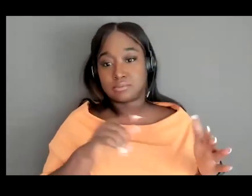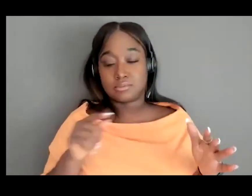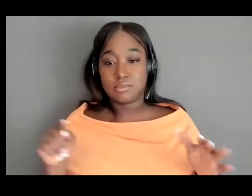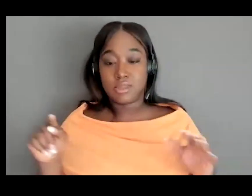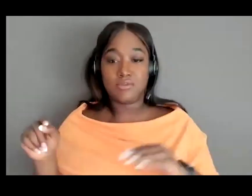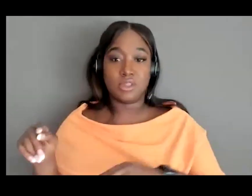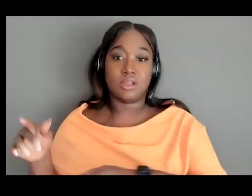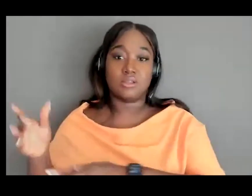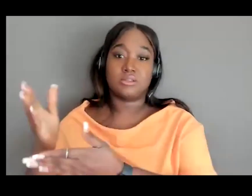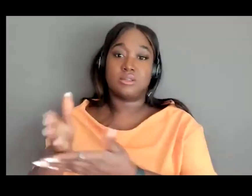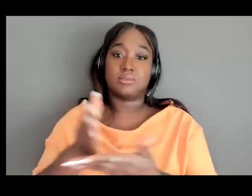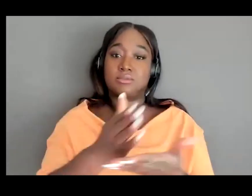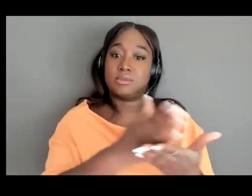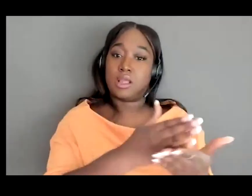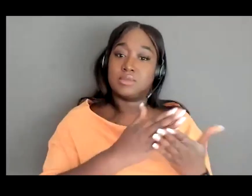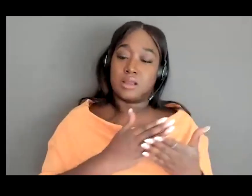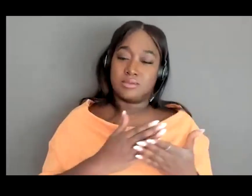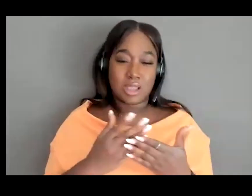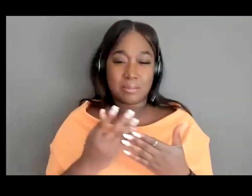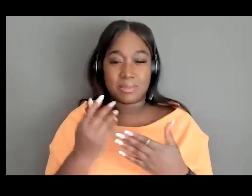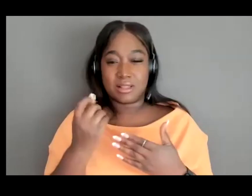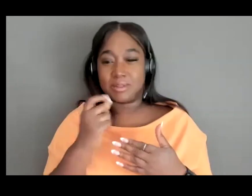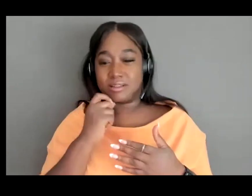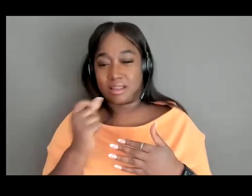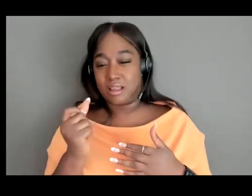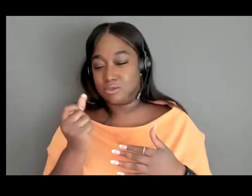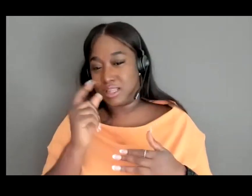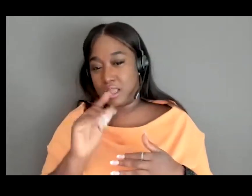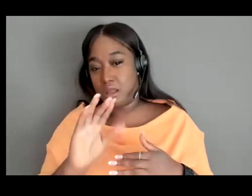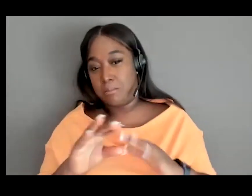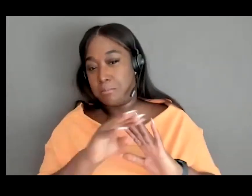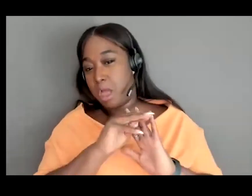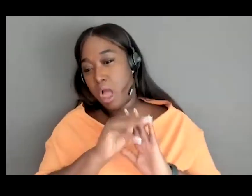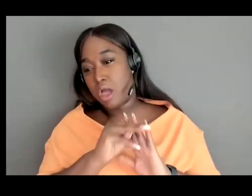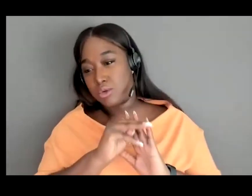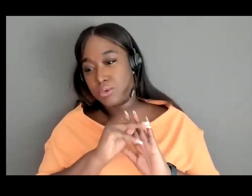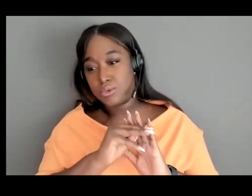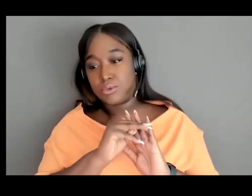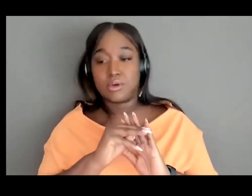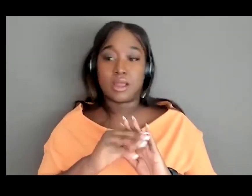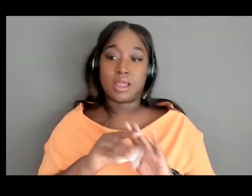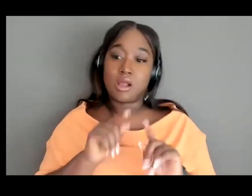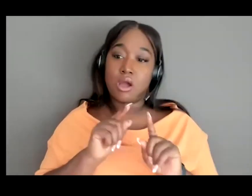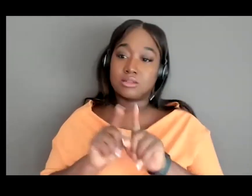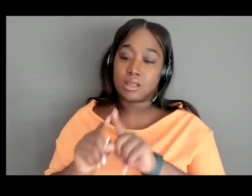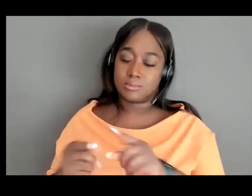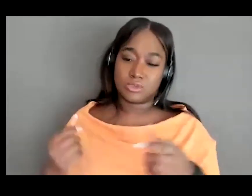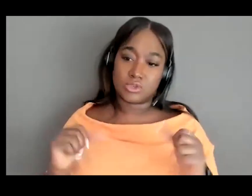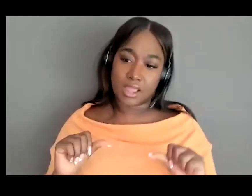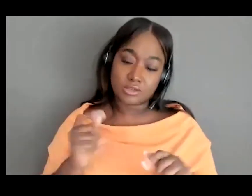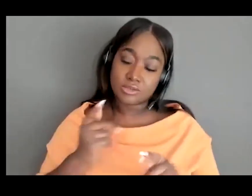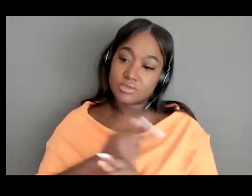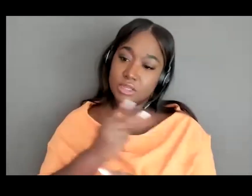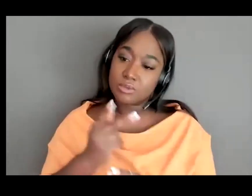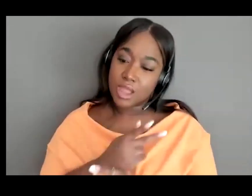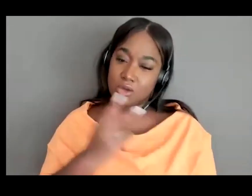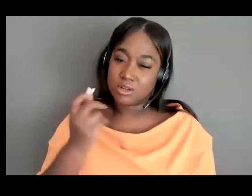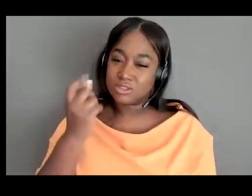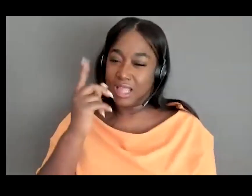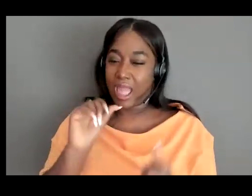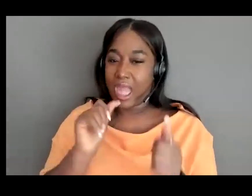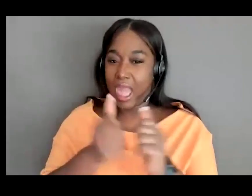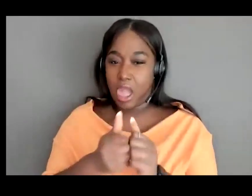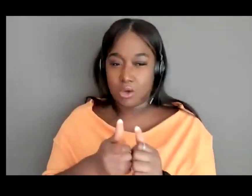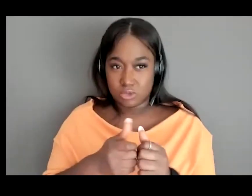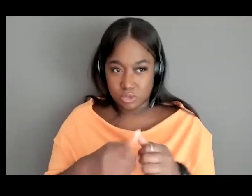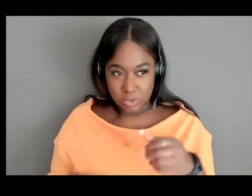know. I think I'm still a little bit not understanding your model, but I'm also trying to figure